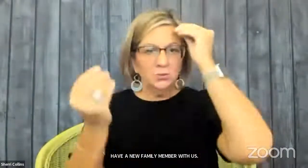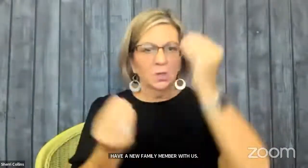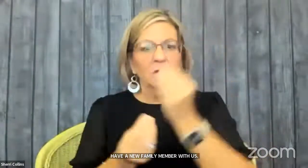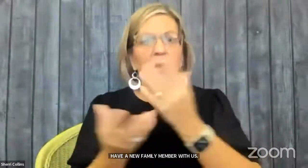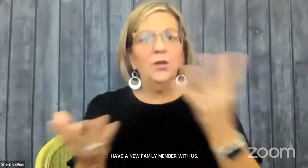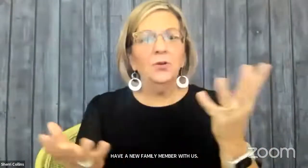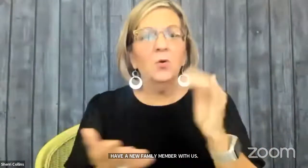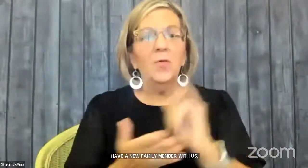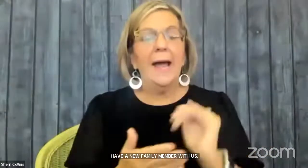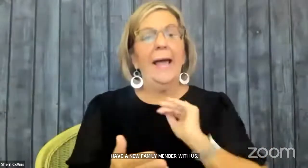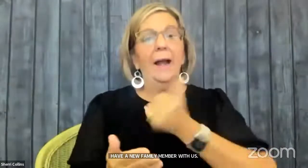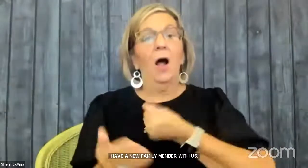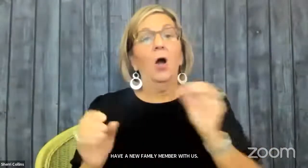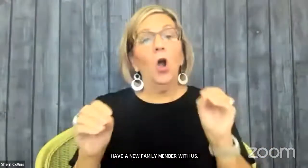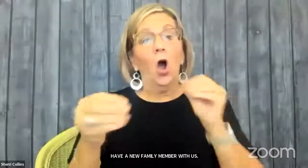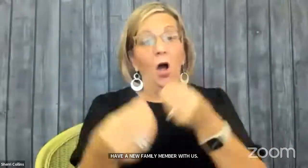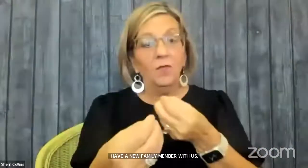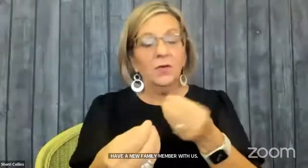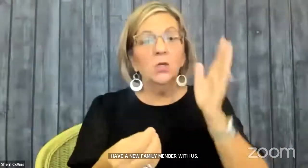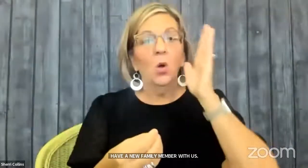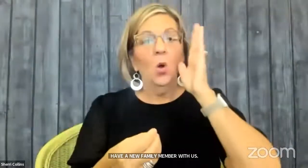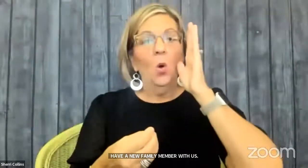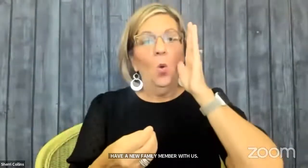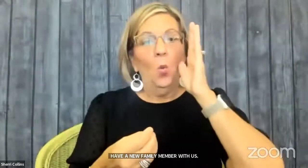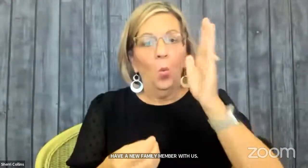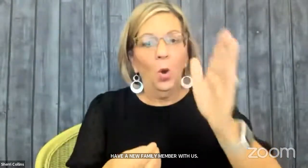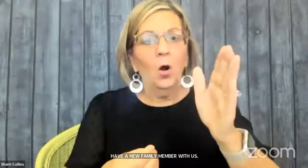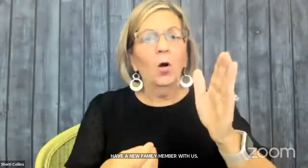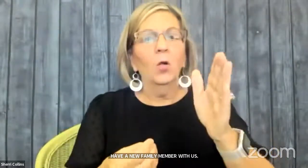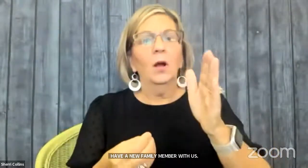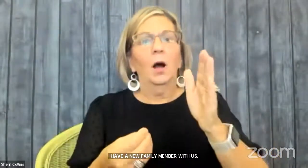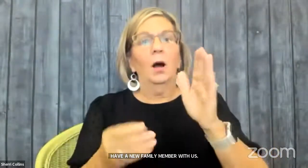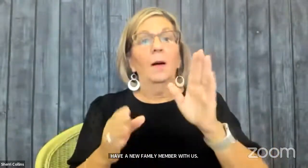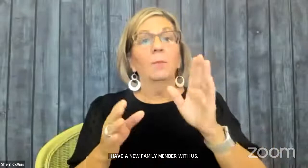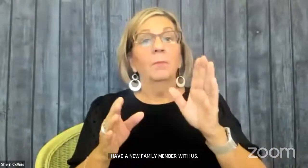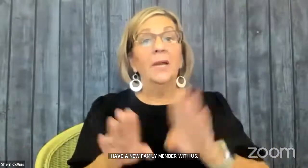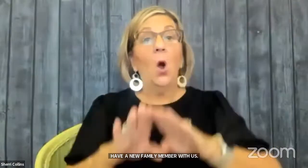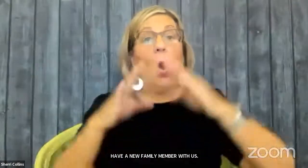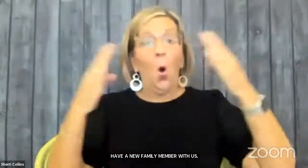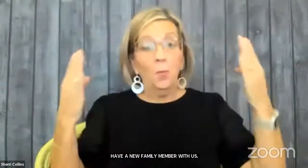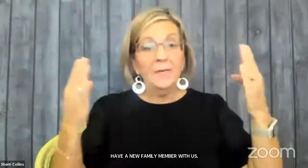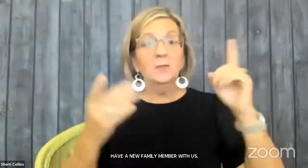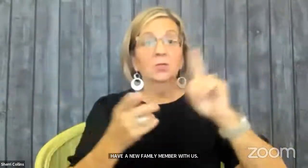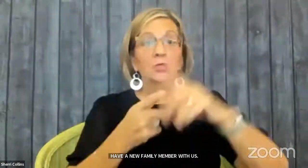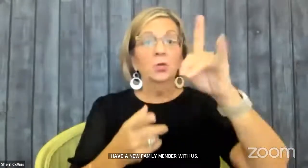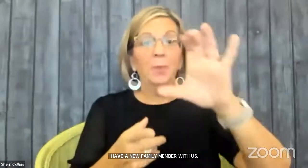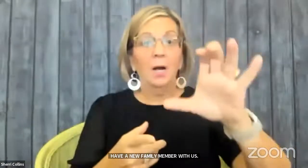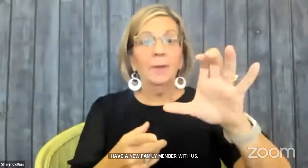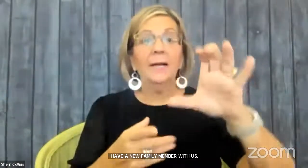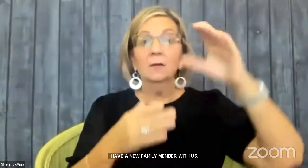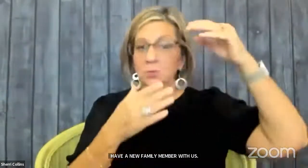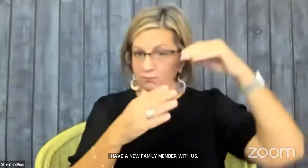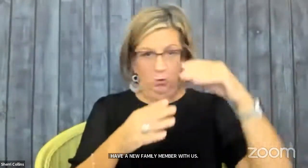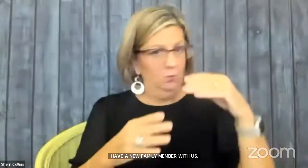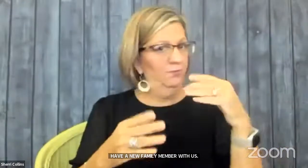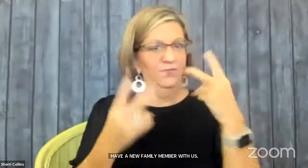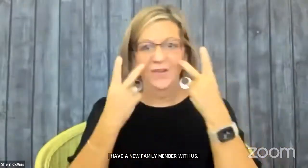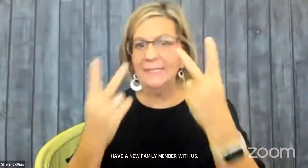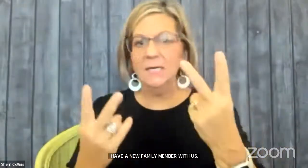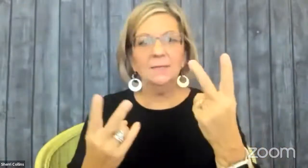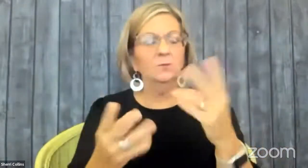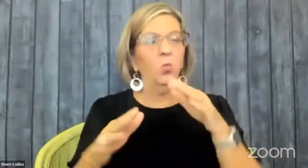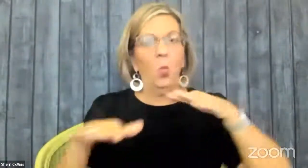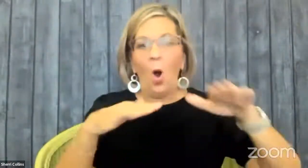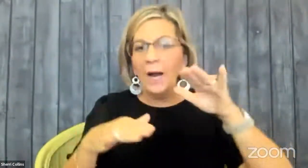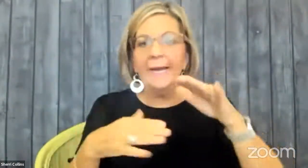Also, she's going to let you know that at our office will be open to the public to